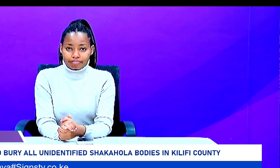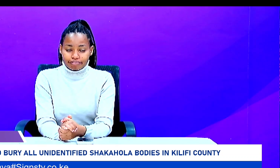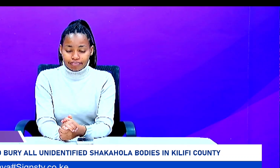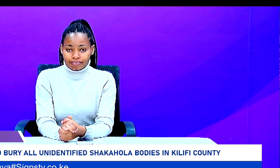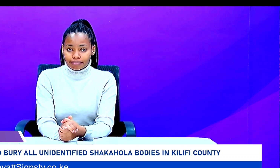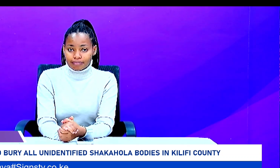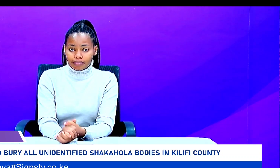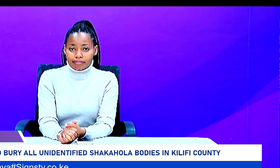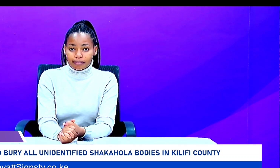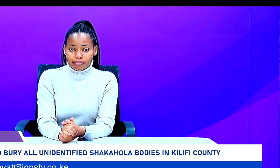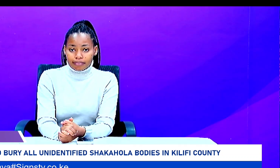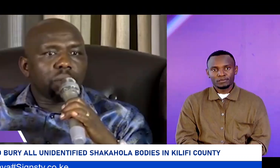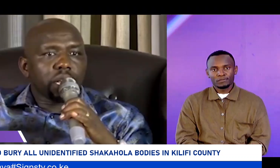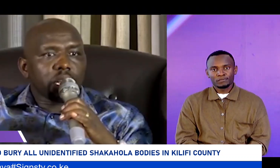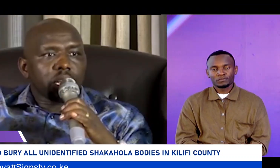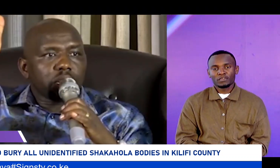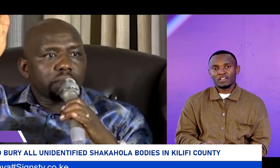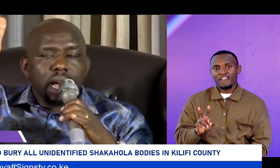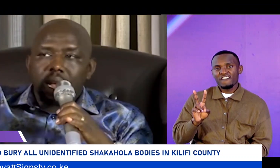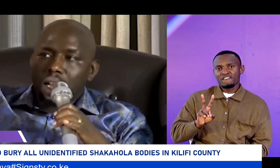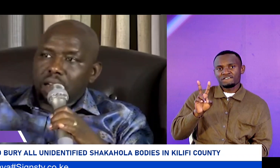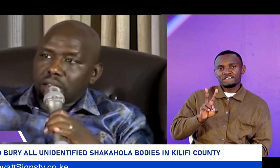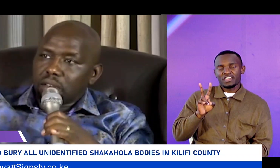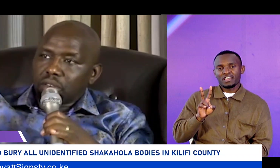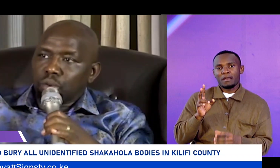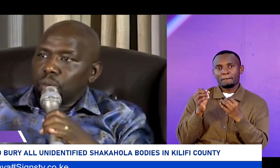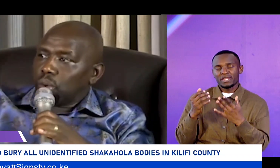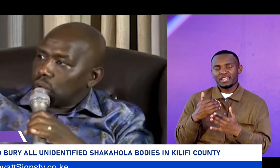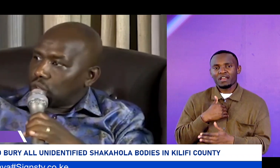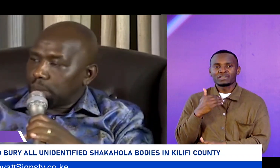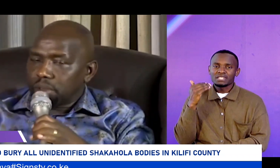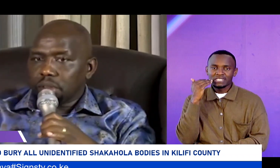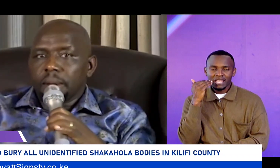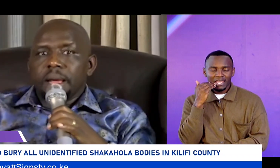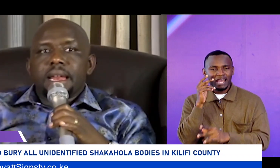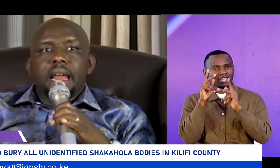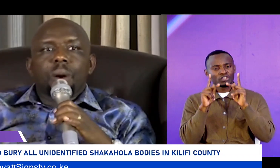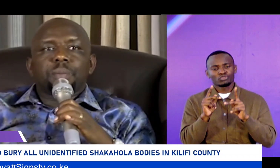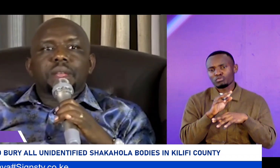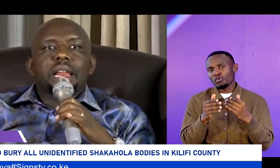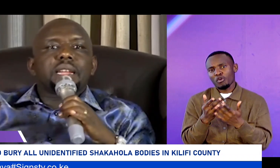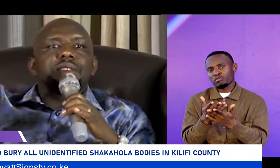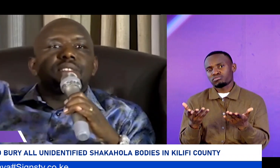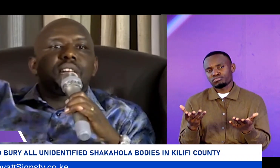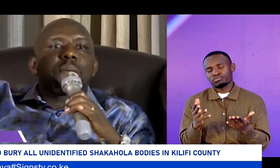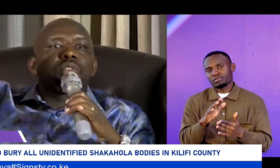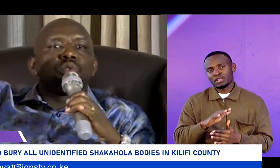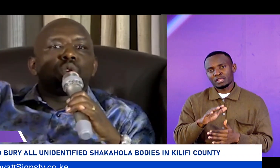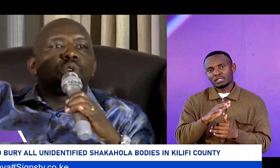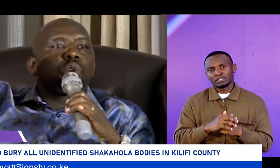Shakahola tragedy continue. Wengi, Siaya, Kisumu, all those places. Now, relatives in that place do not know